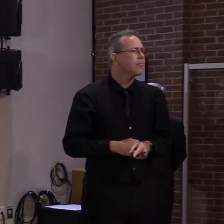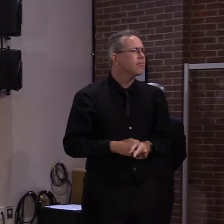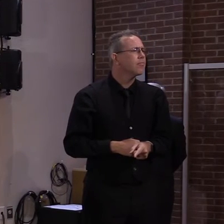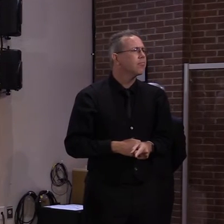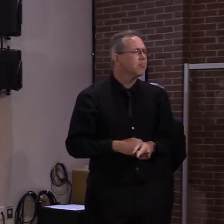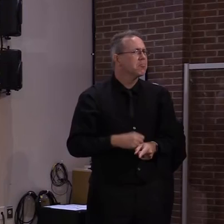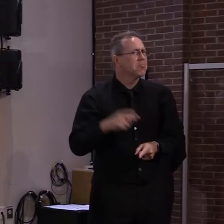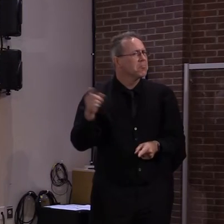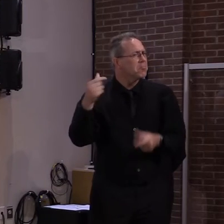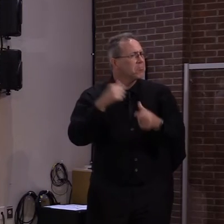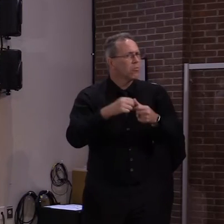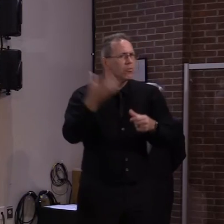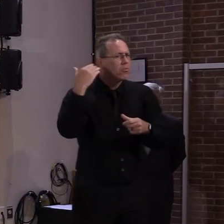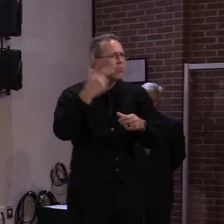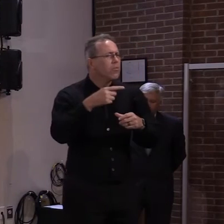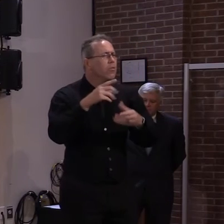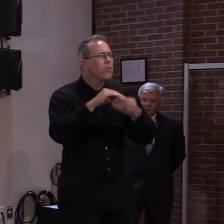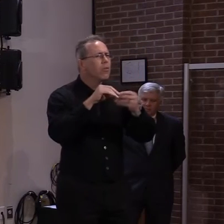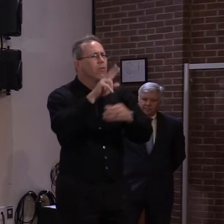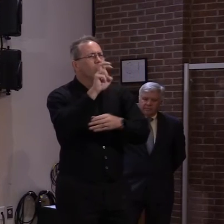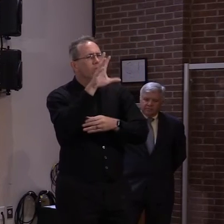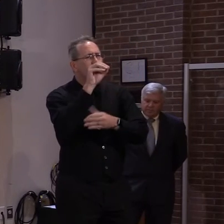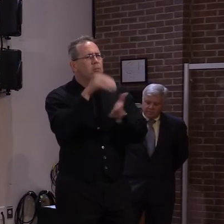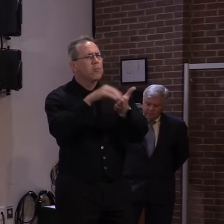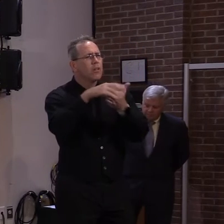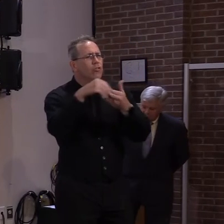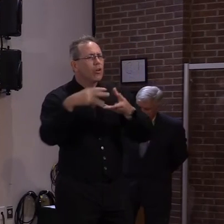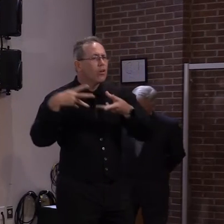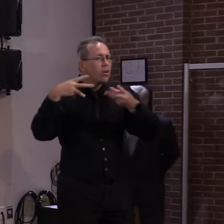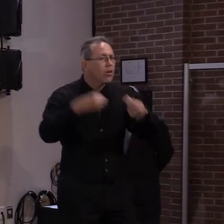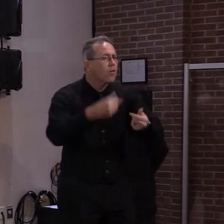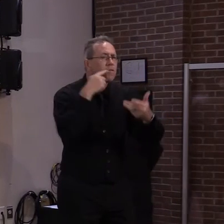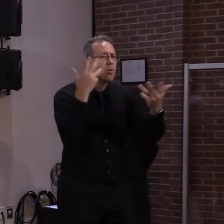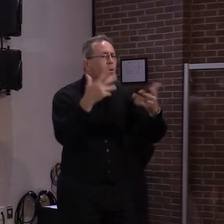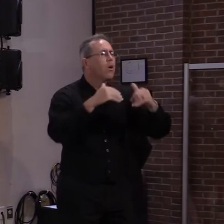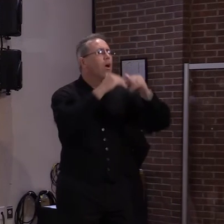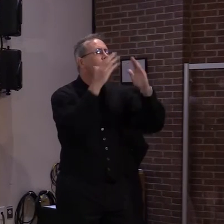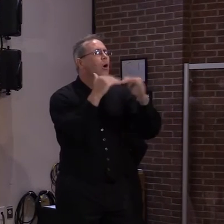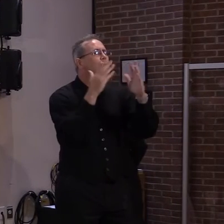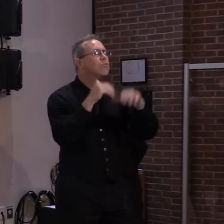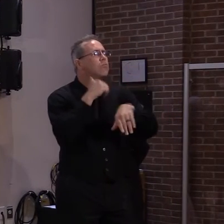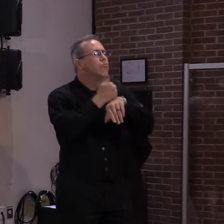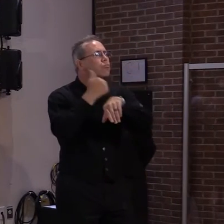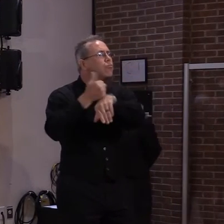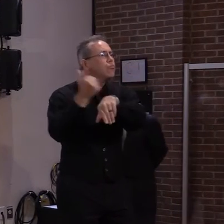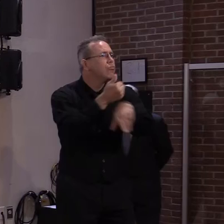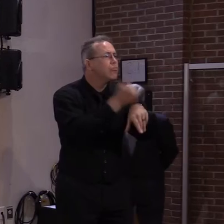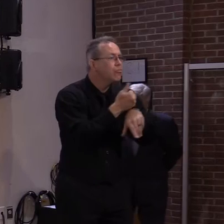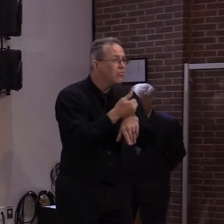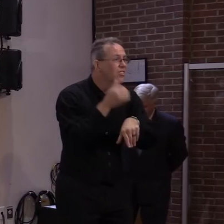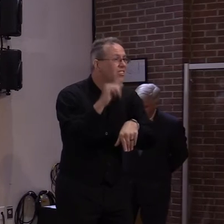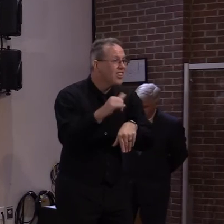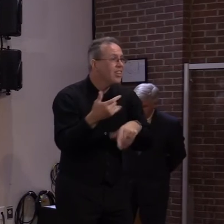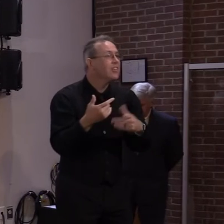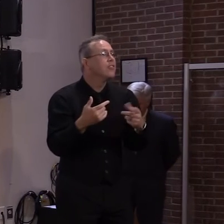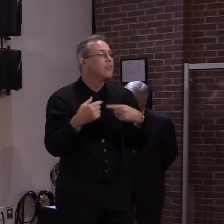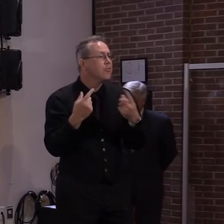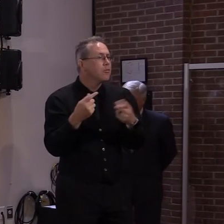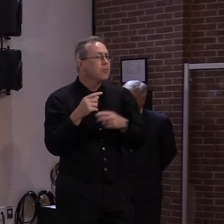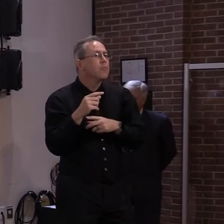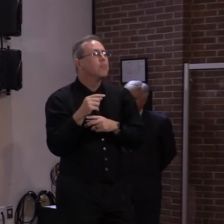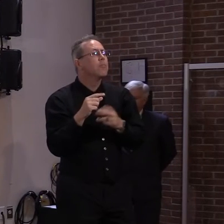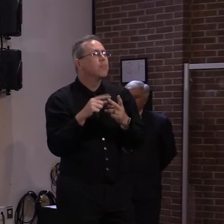Last week, the U.S. Census published data indicating that Vermont has the occupancy